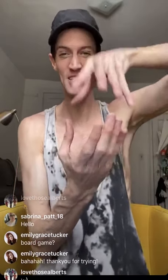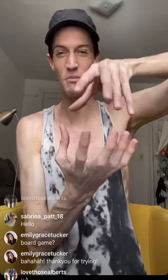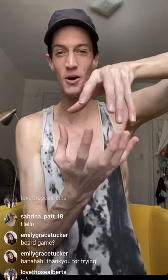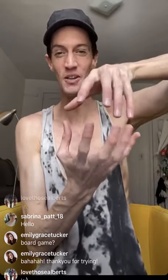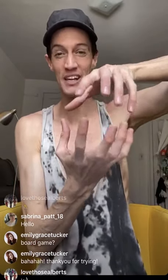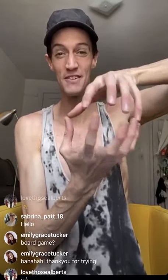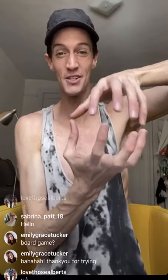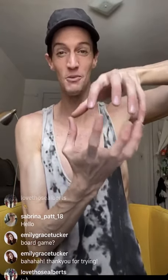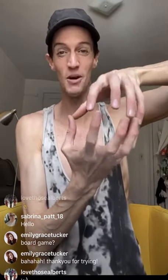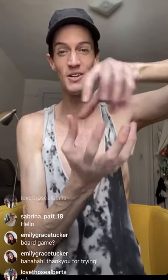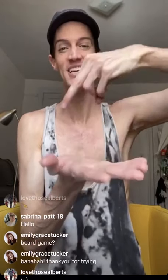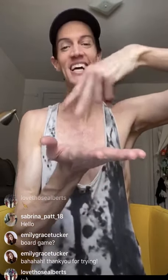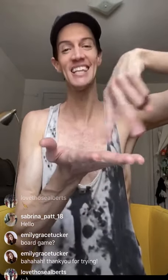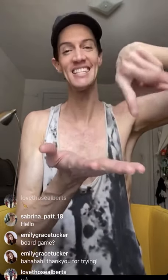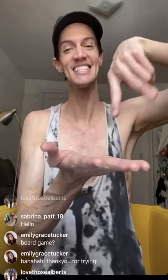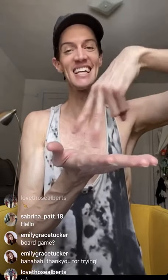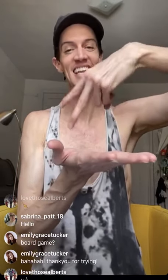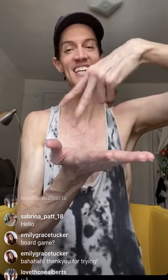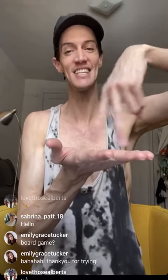ball, like a physical ball, and this is like a dancing ball.